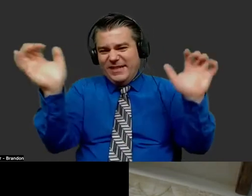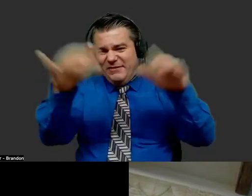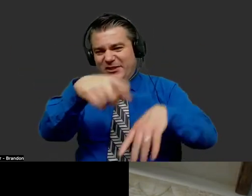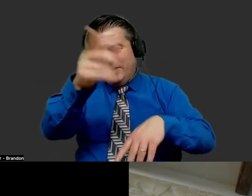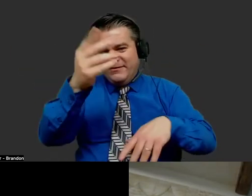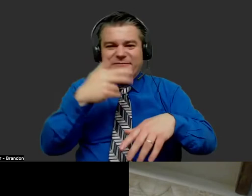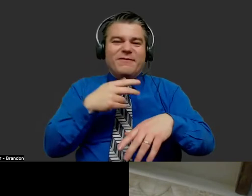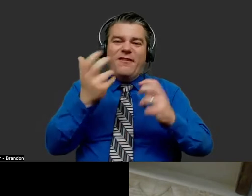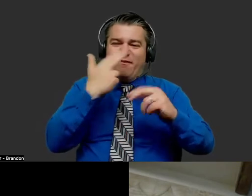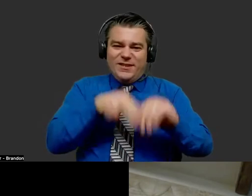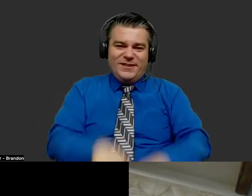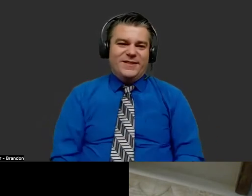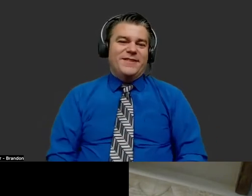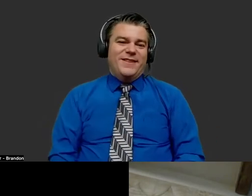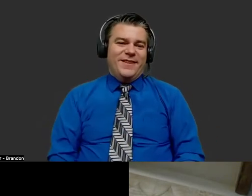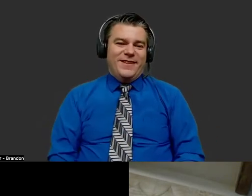fun.